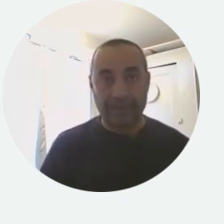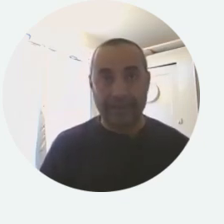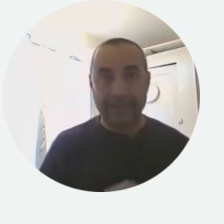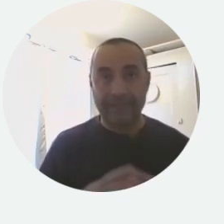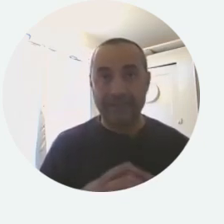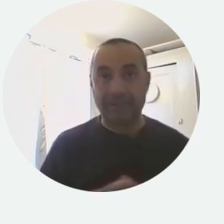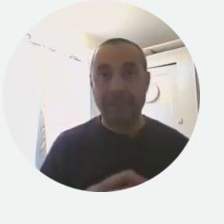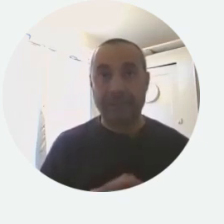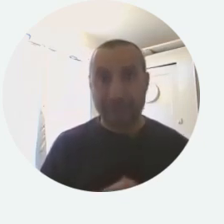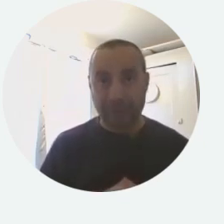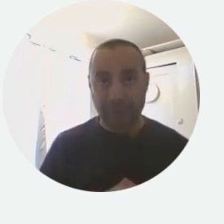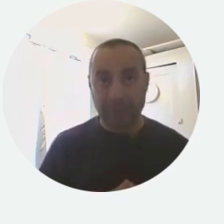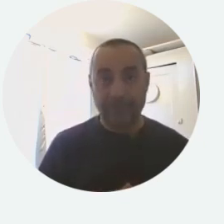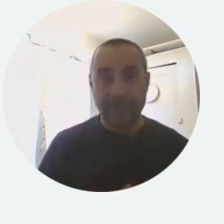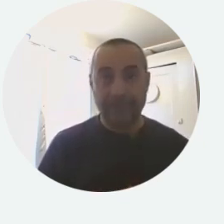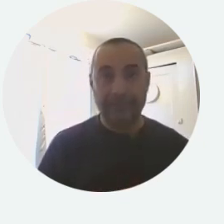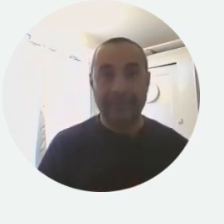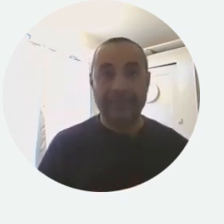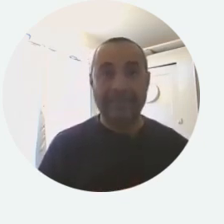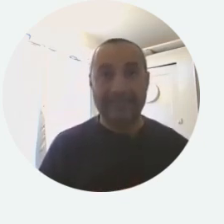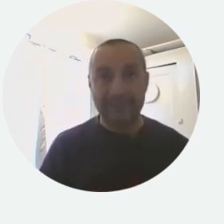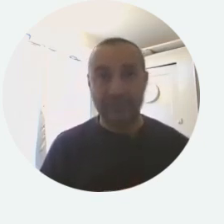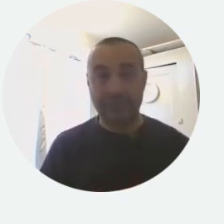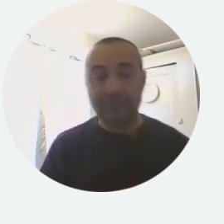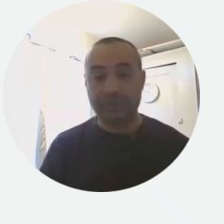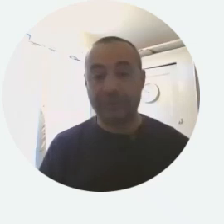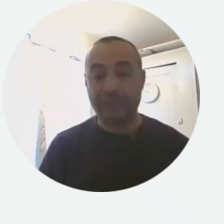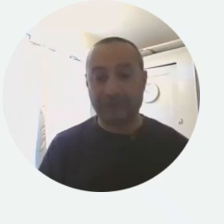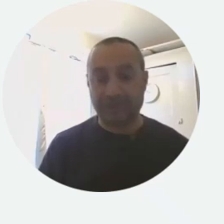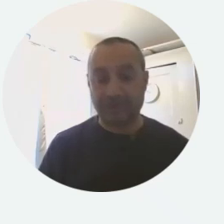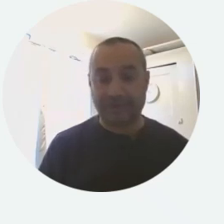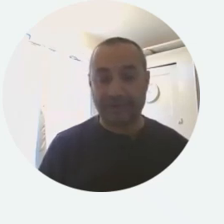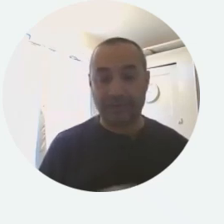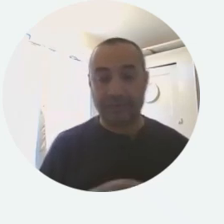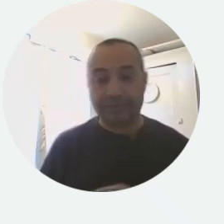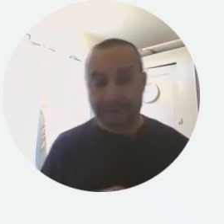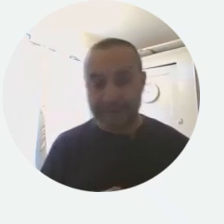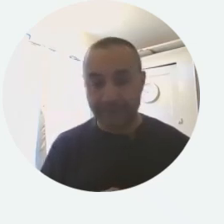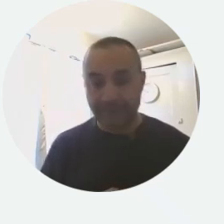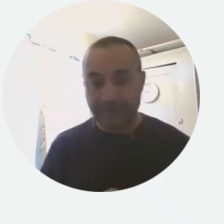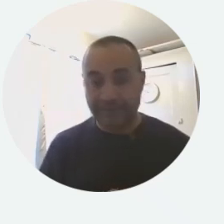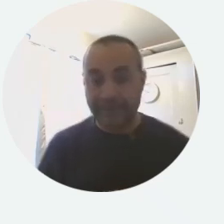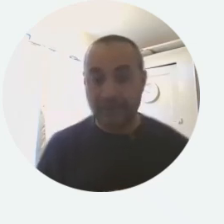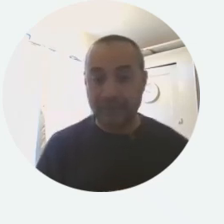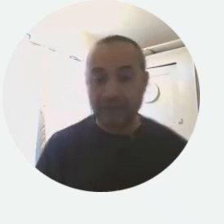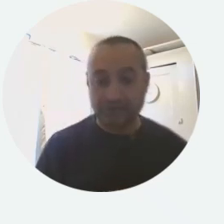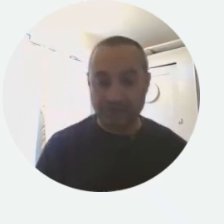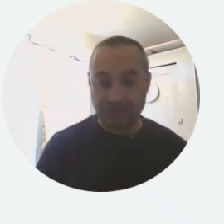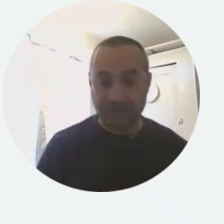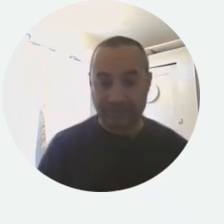and does not follow the natural scope of communication that you would find in someone not using PECs.